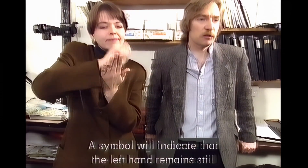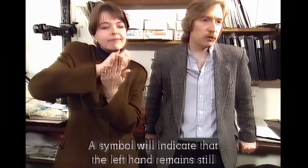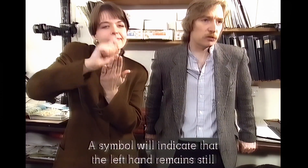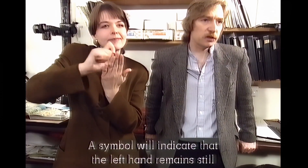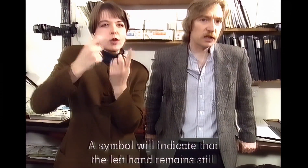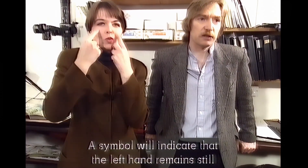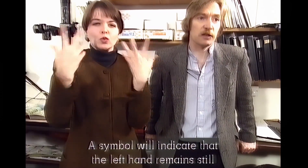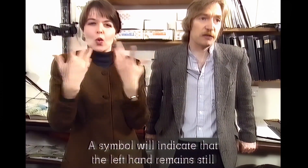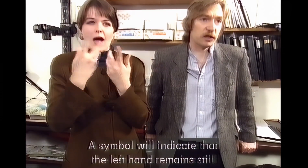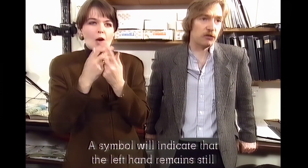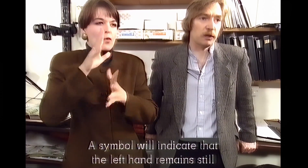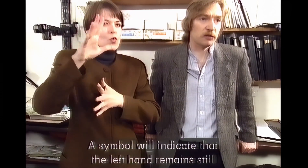to indicate that the left hand remains still.